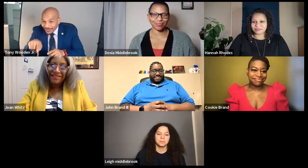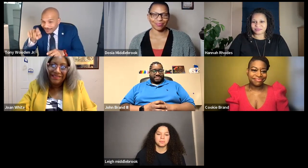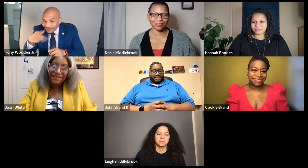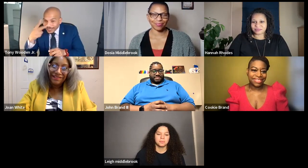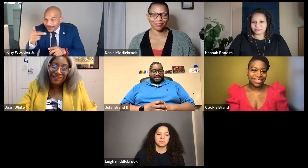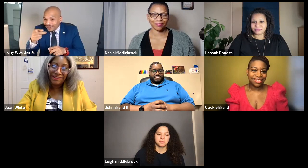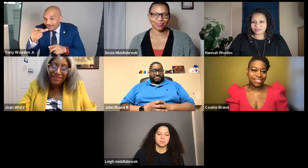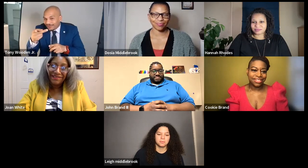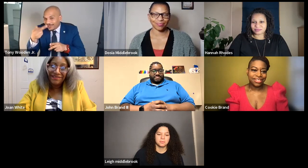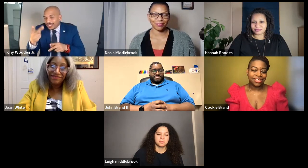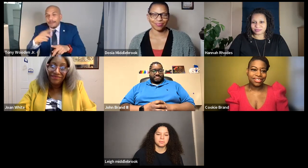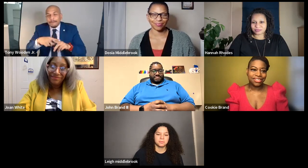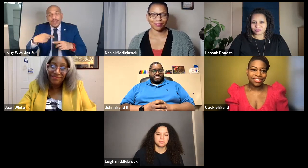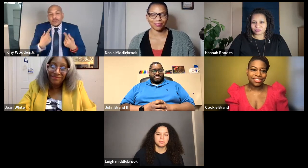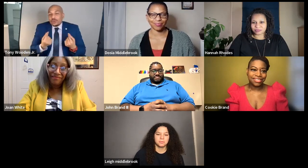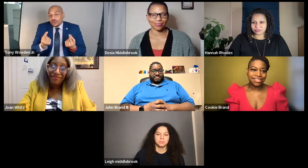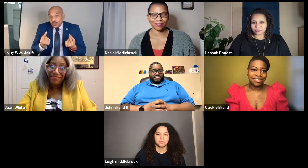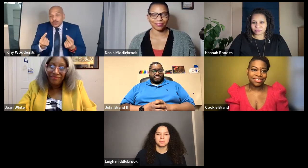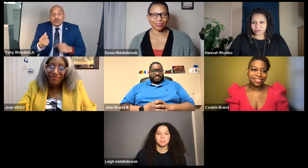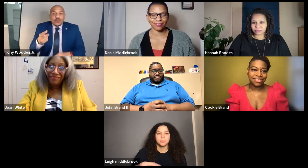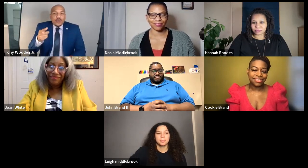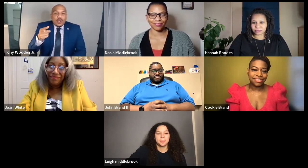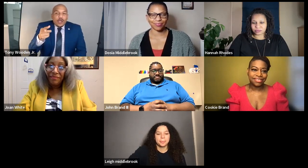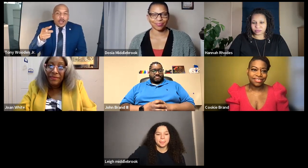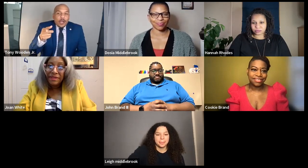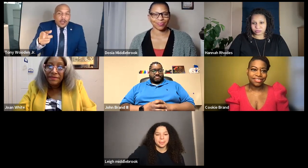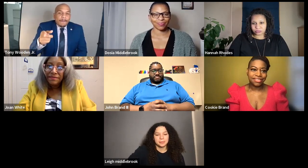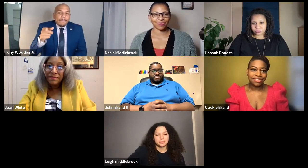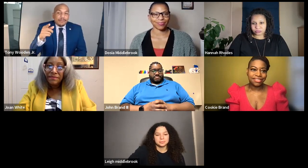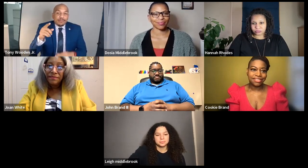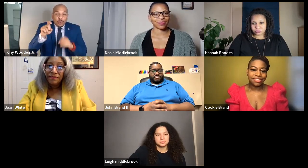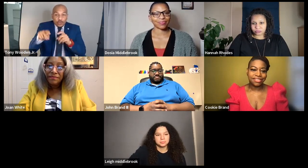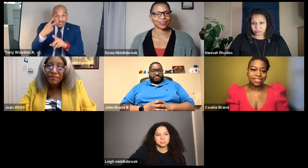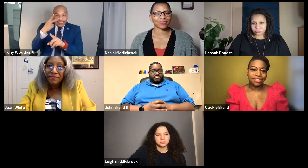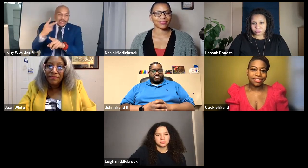I'm not able to answer all the questions that we got, but I do want to say